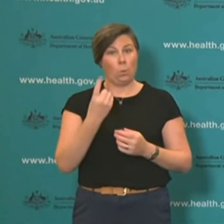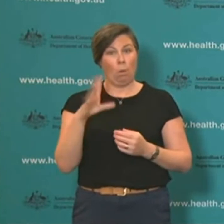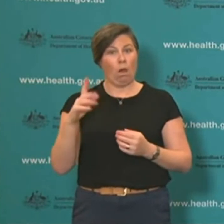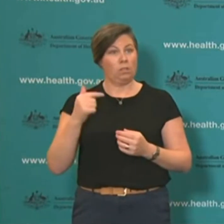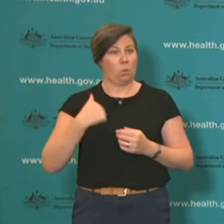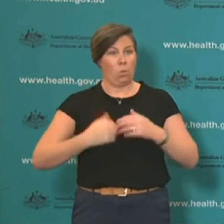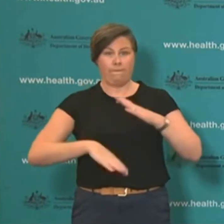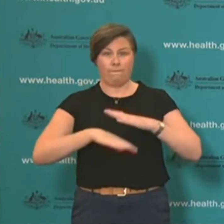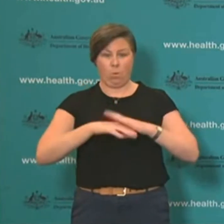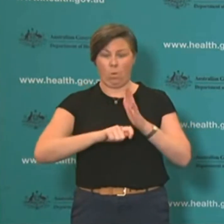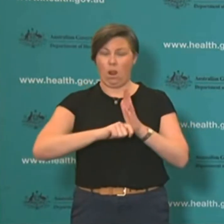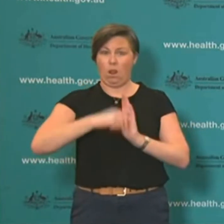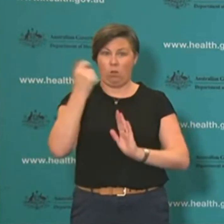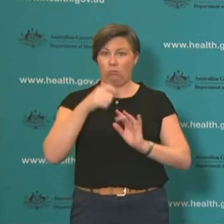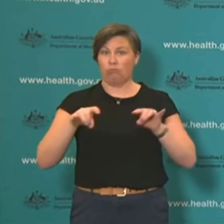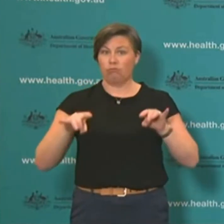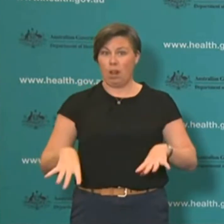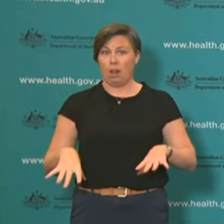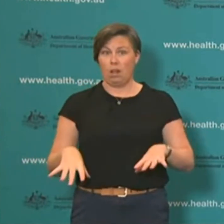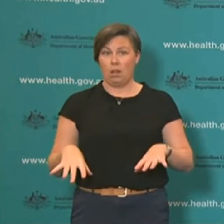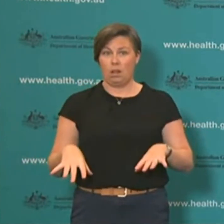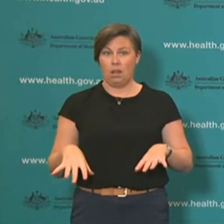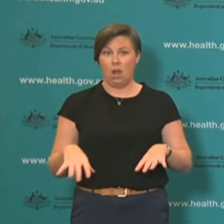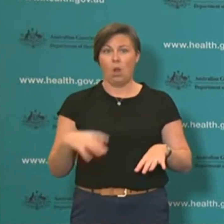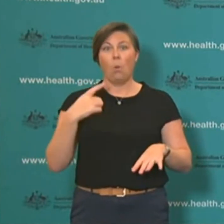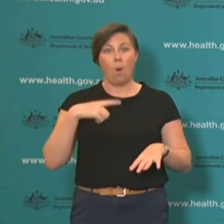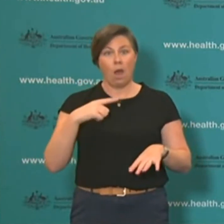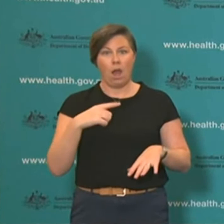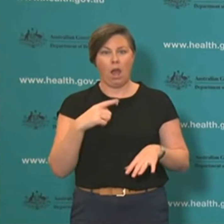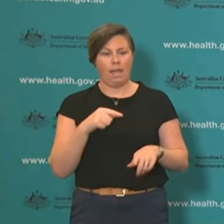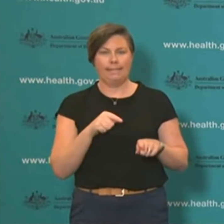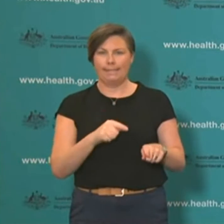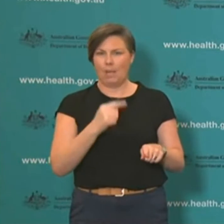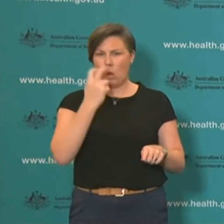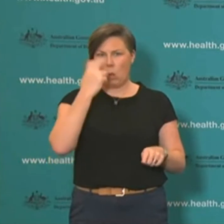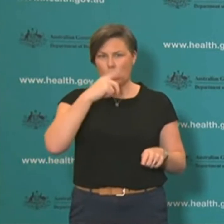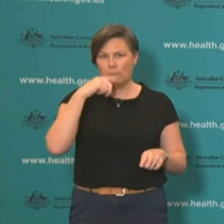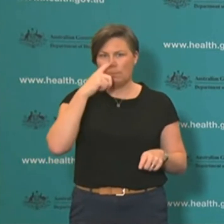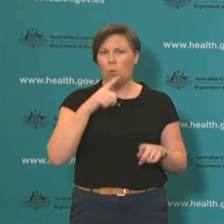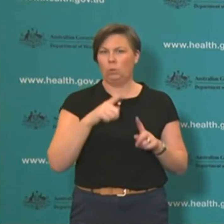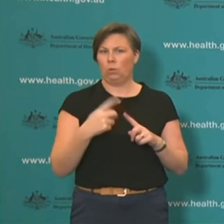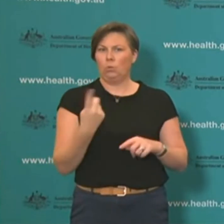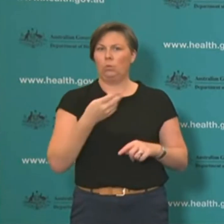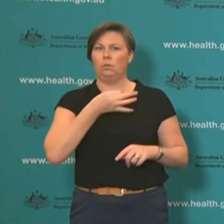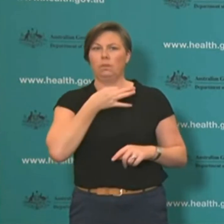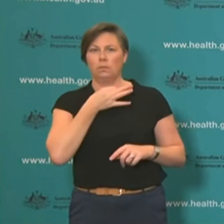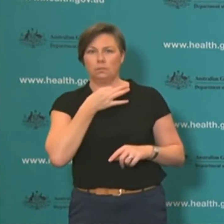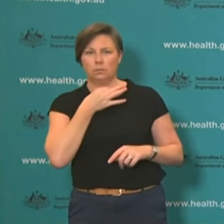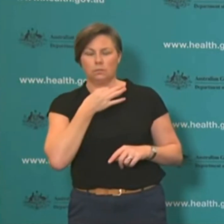be able to protect our most vulnerable. So the assertion that there was an attitude towards futility